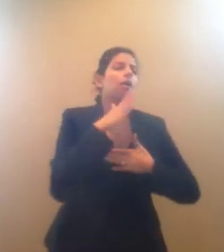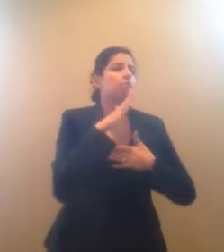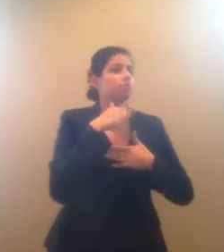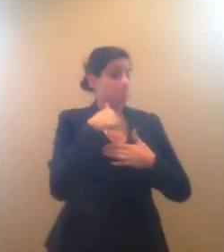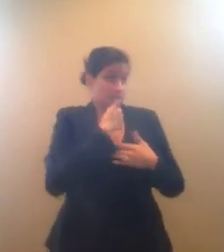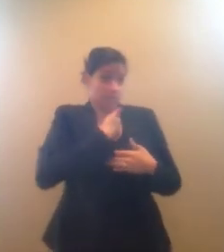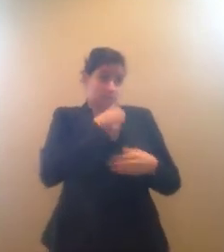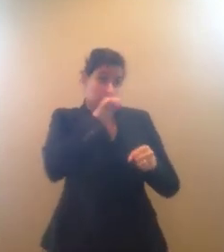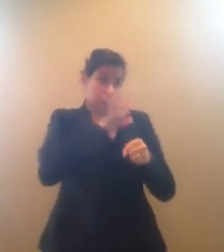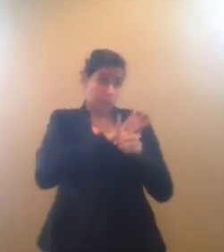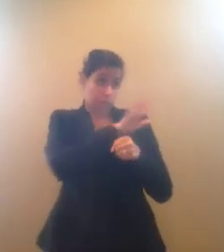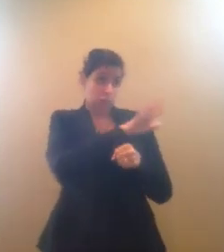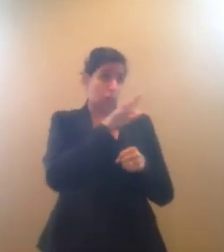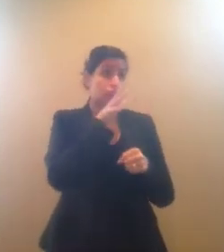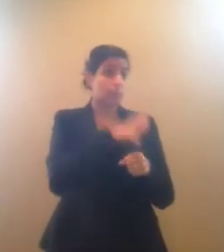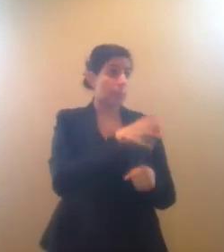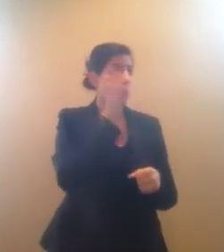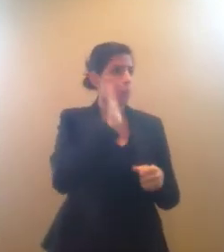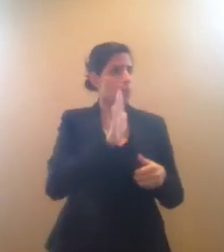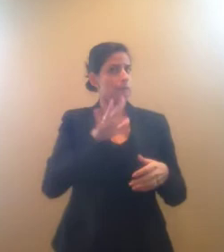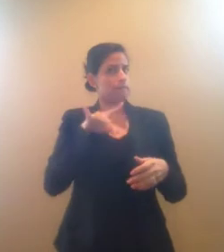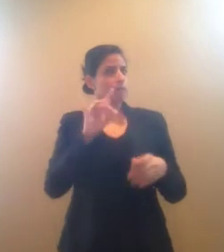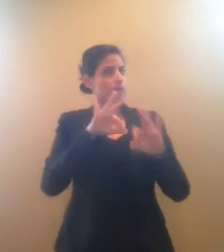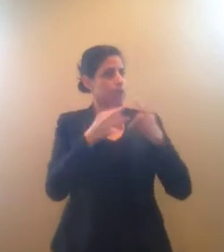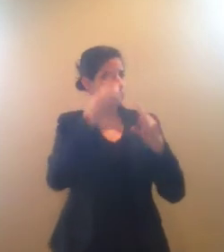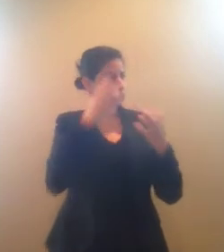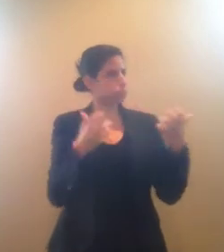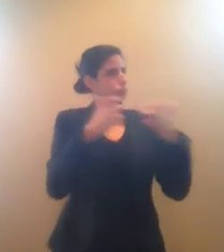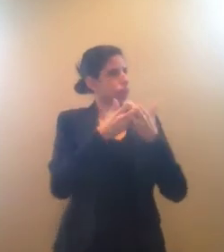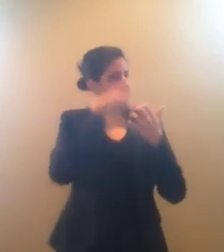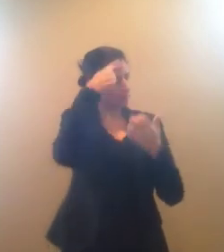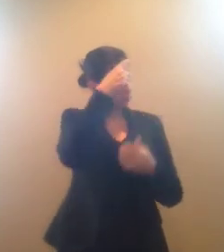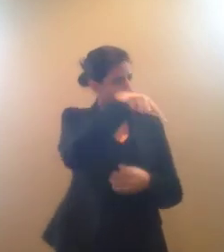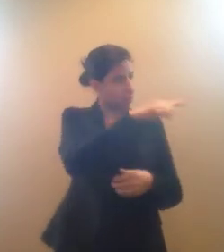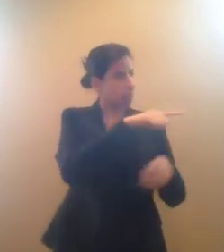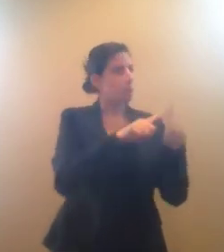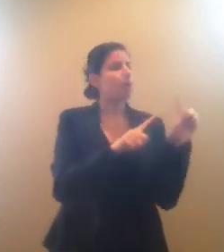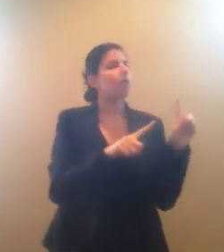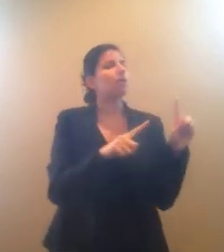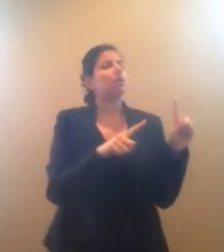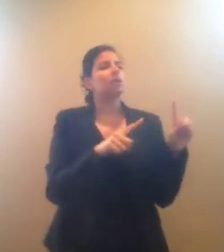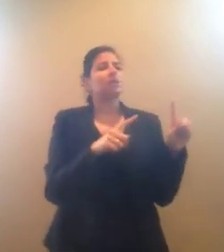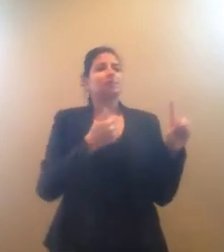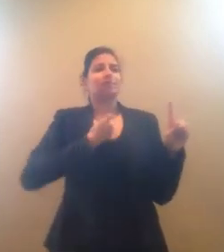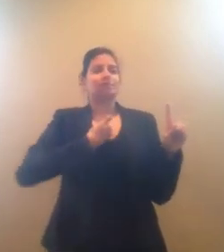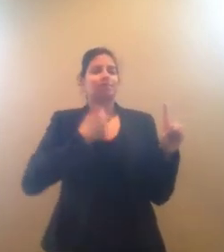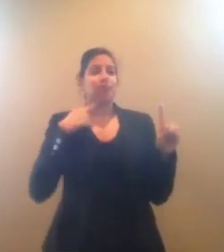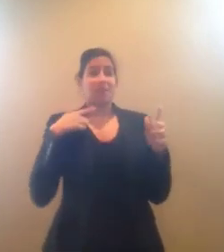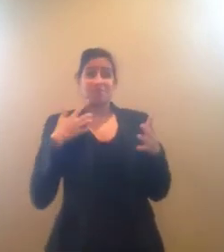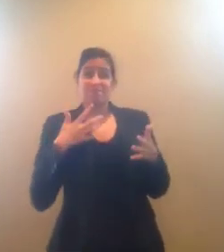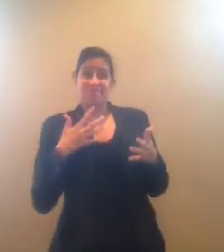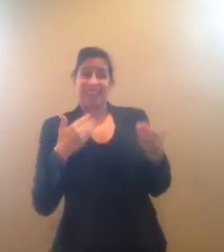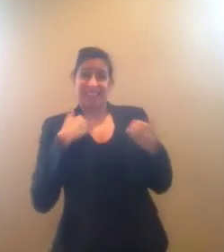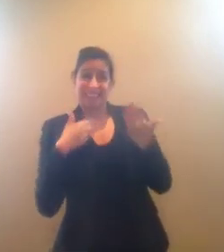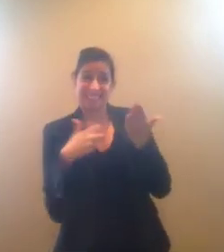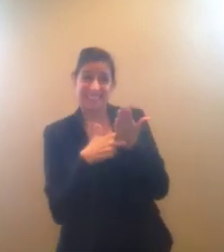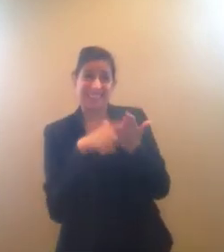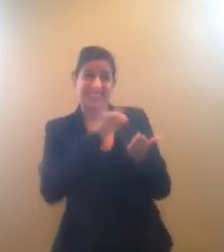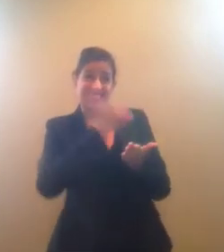that I would find a family, and now I'm so happy you're going to take care of her. I said, but I bought an airline ticket. I'm stuck here for a week. And I said, I'm staying at a hotel downtown.